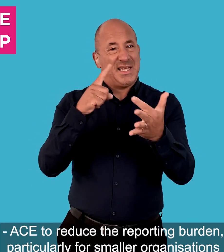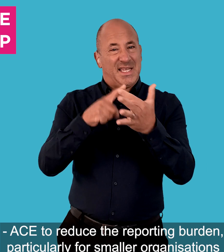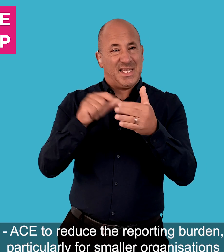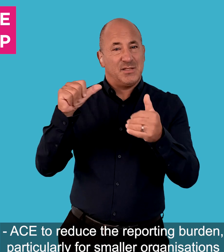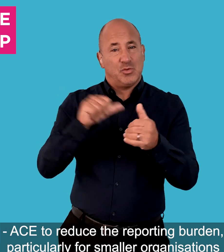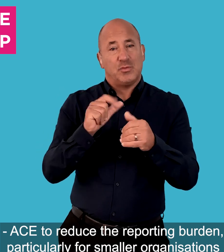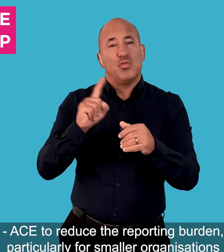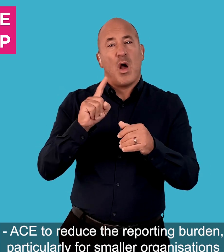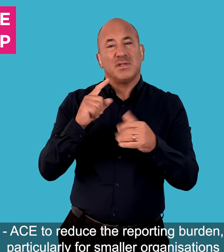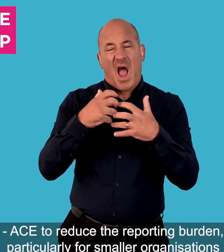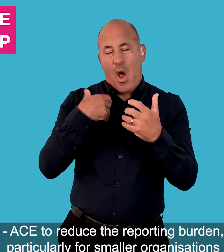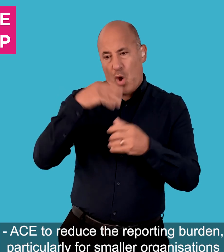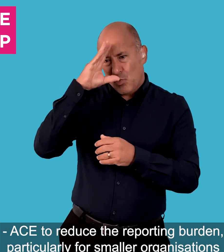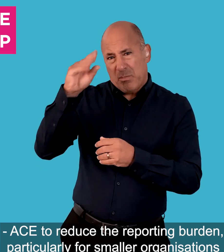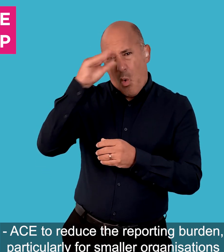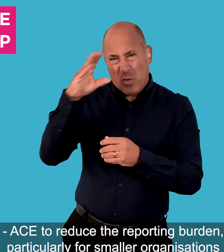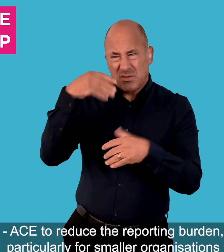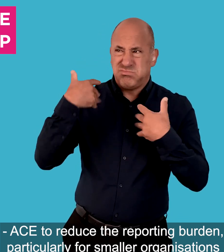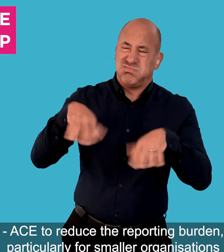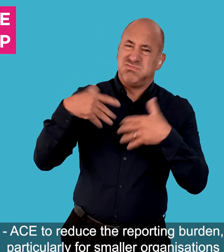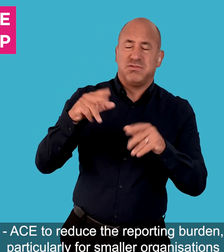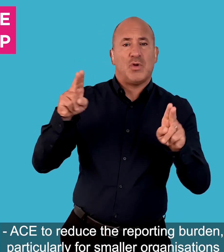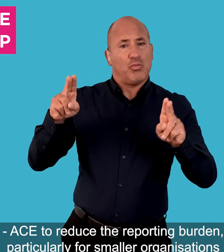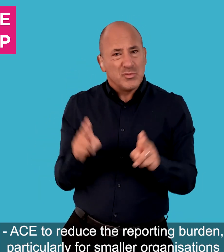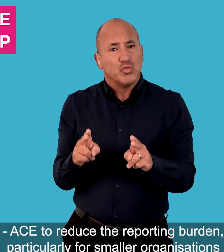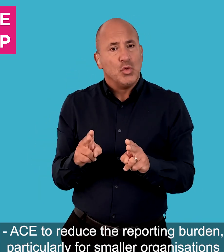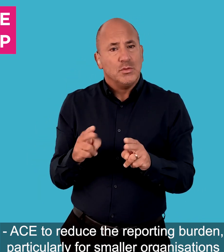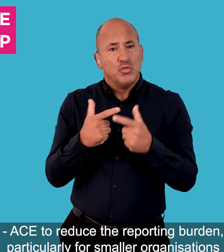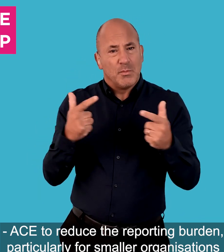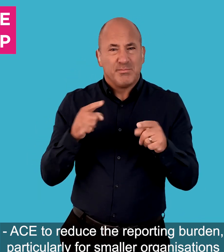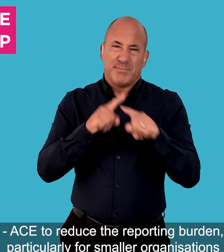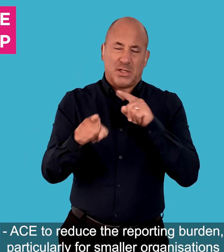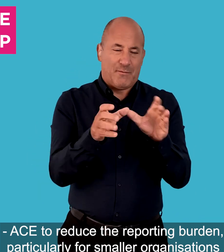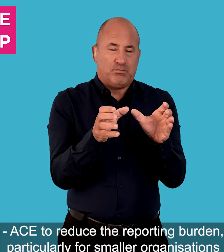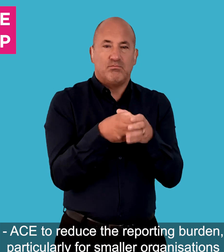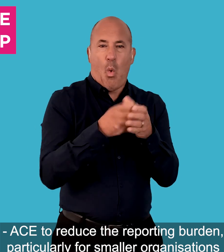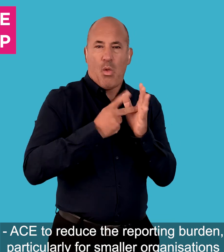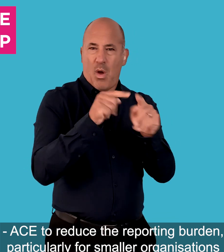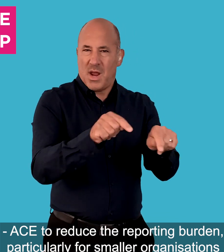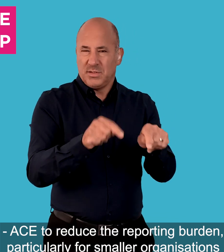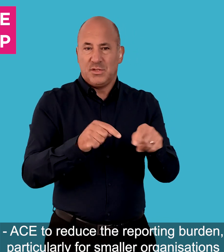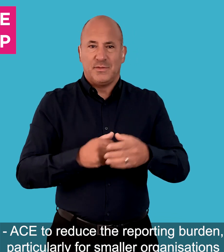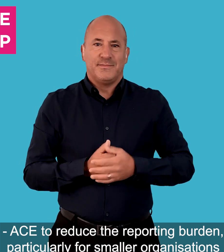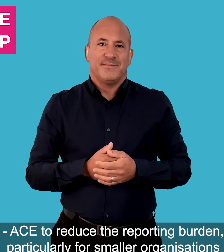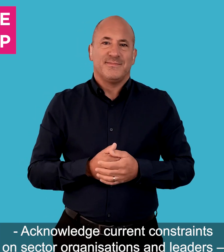to reduce the reporting burden, particularly for smaller organisations.